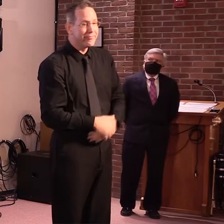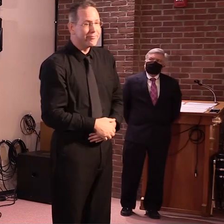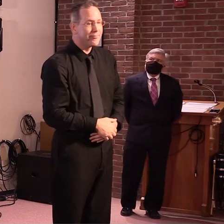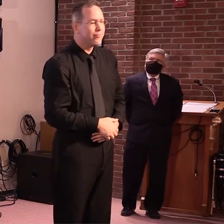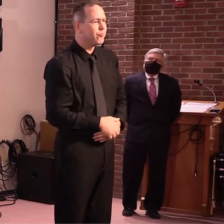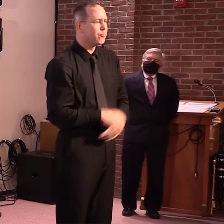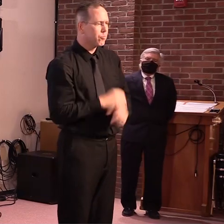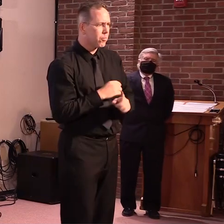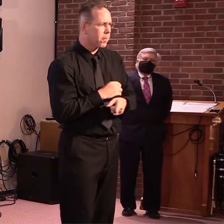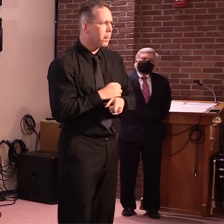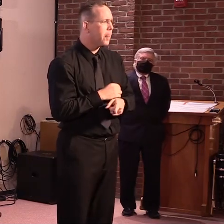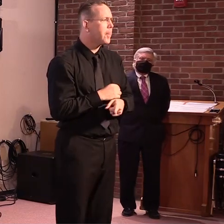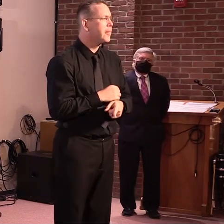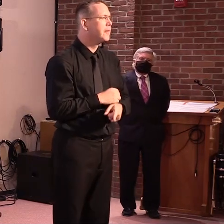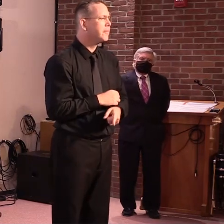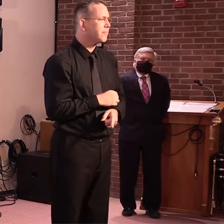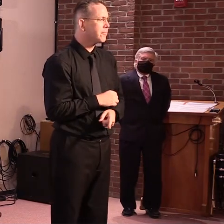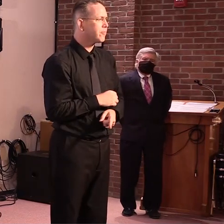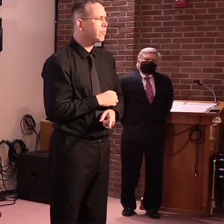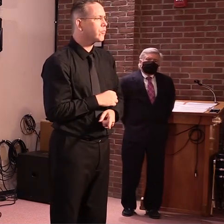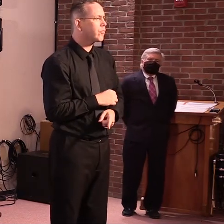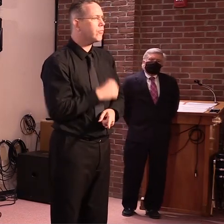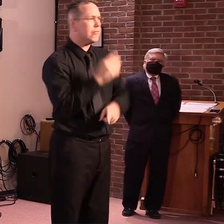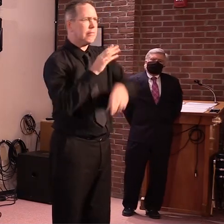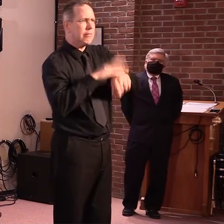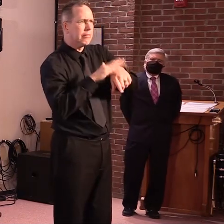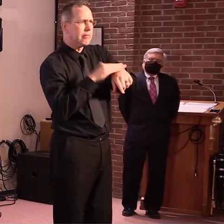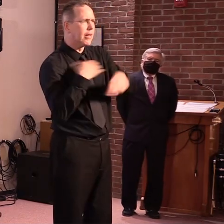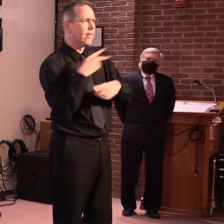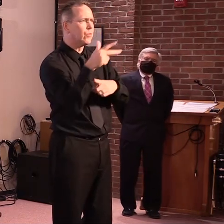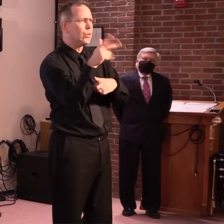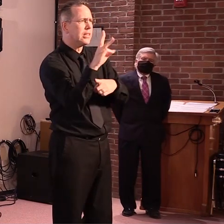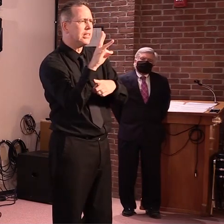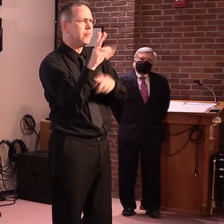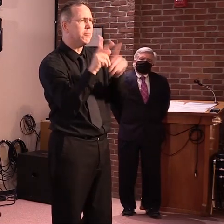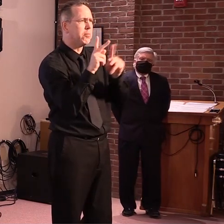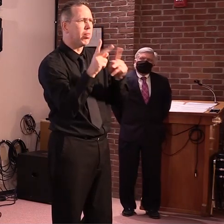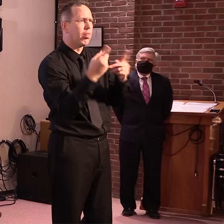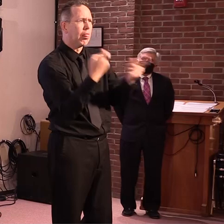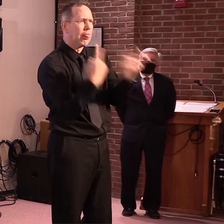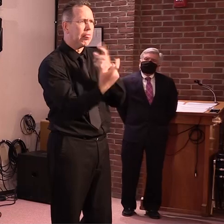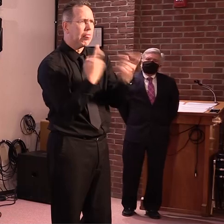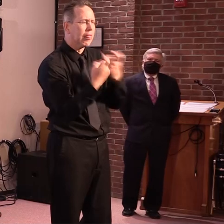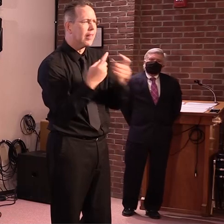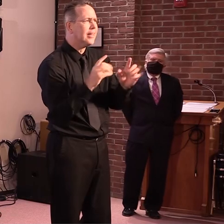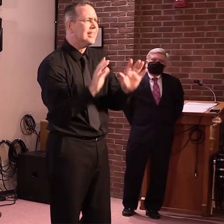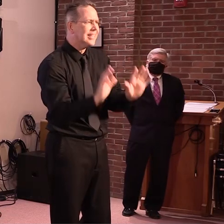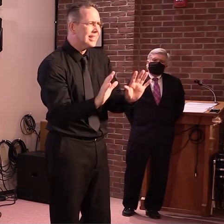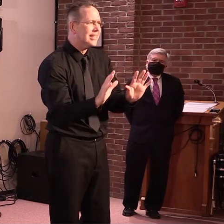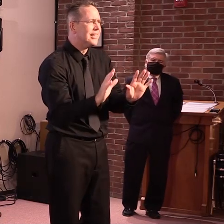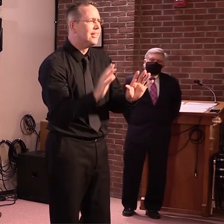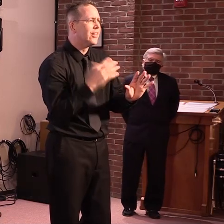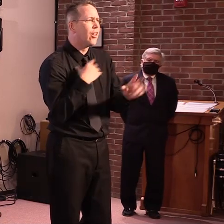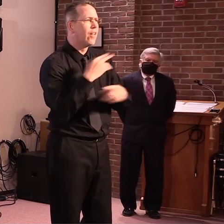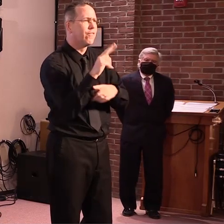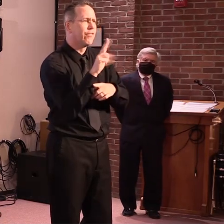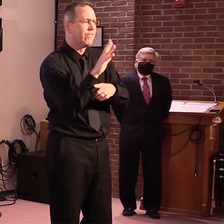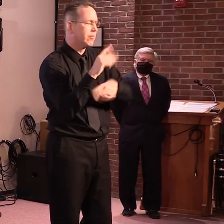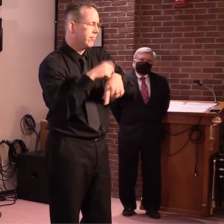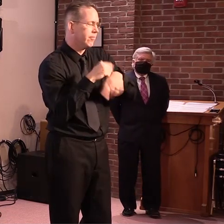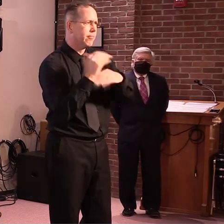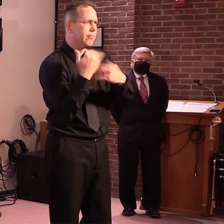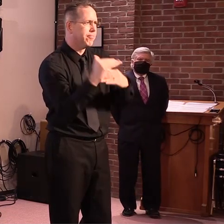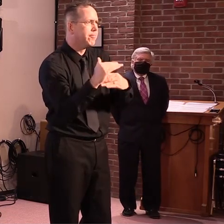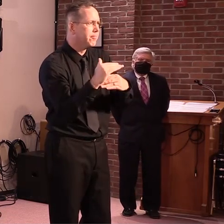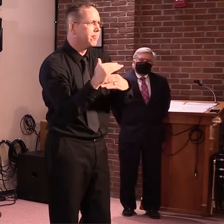everybody's awareness, we have 26 folks in the question queue today, and it is 11:35, so please bear that in mind, and